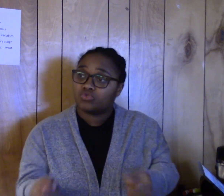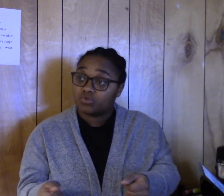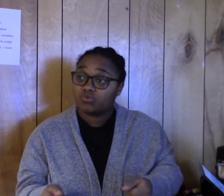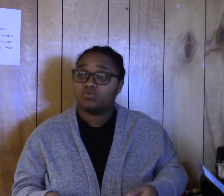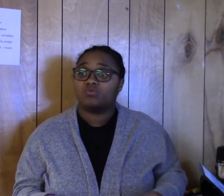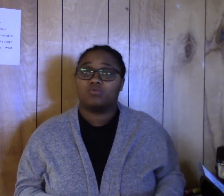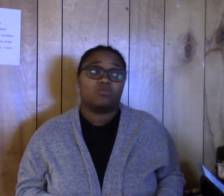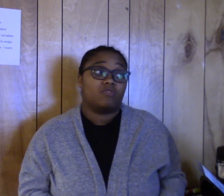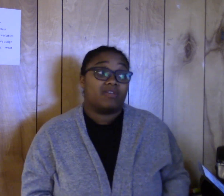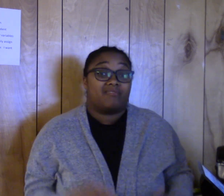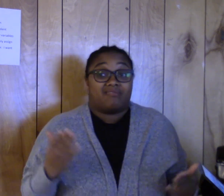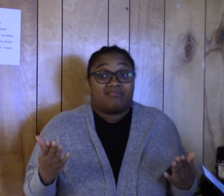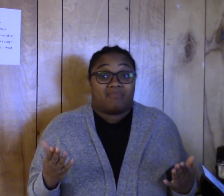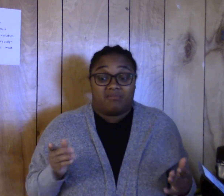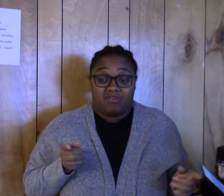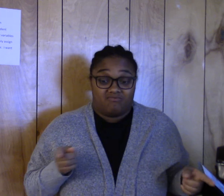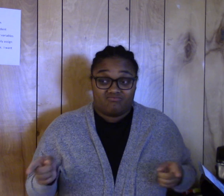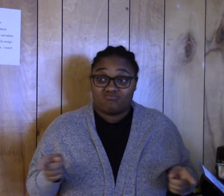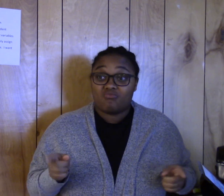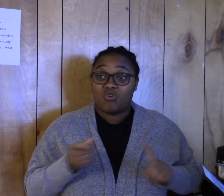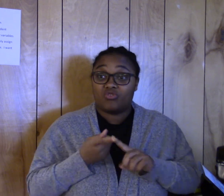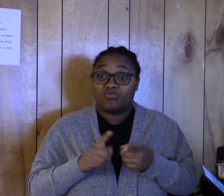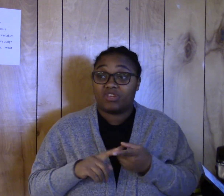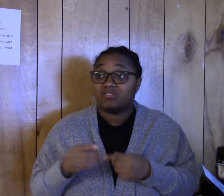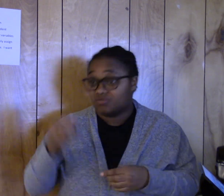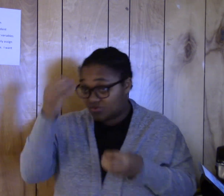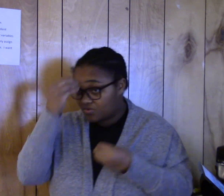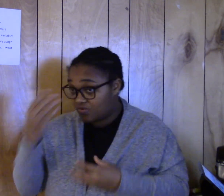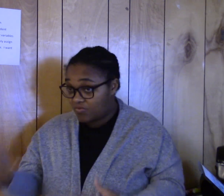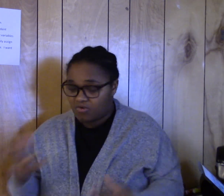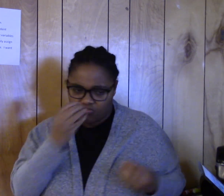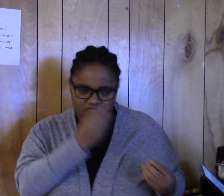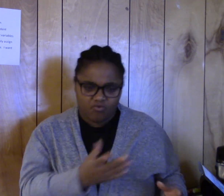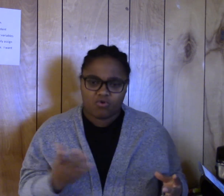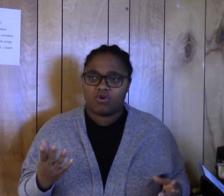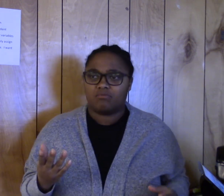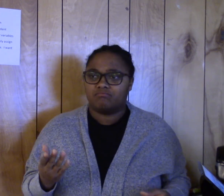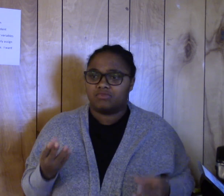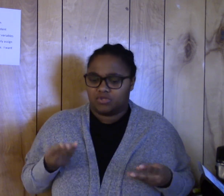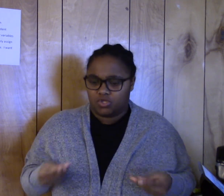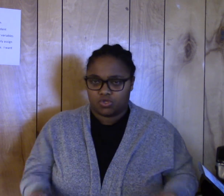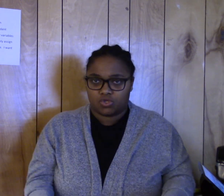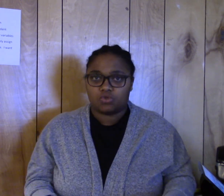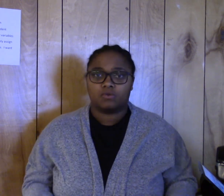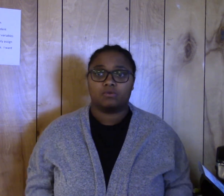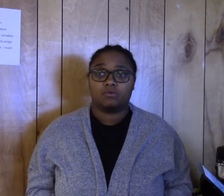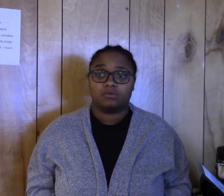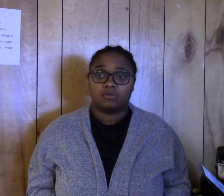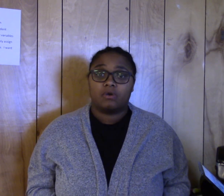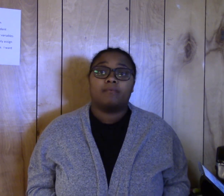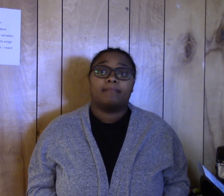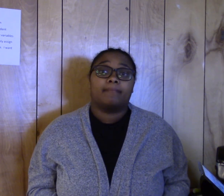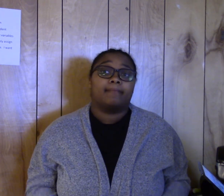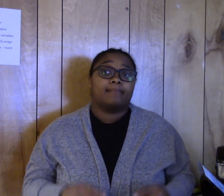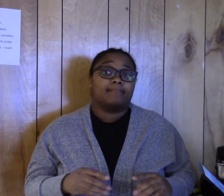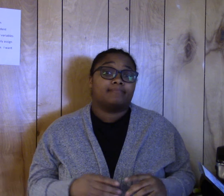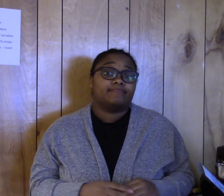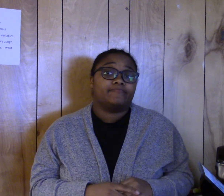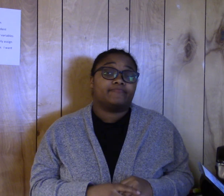told that they need to go and make up with the other person. Now, the thing is, there's some times when you probably should make up. But there are also some times when there is